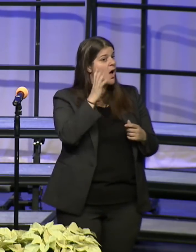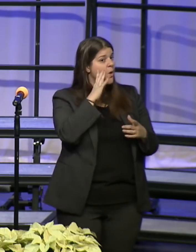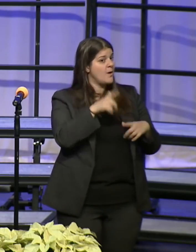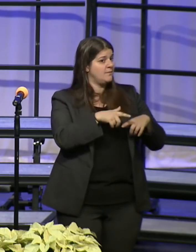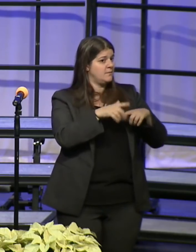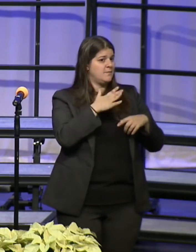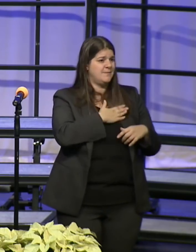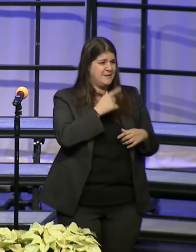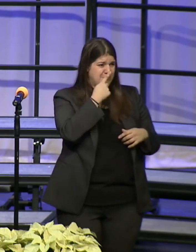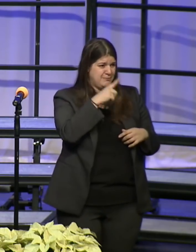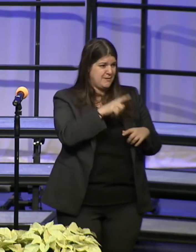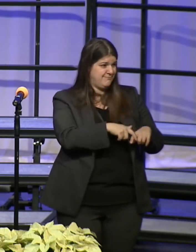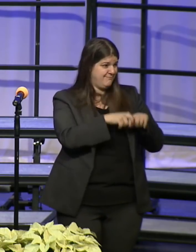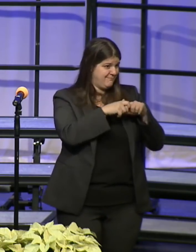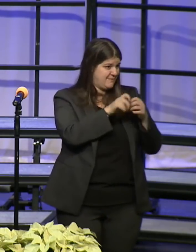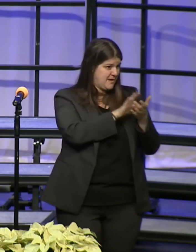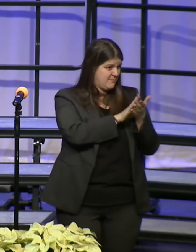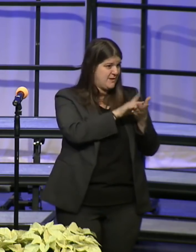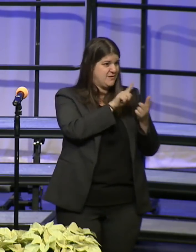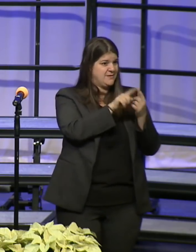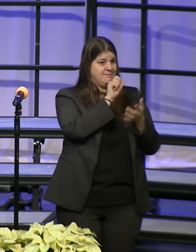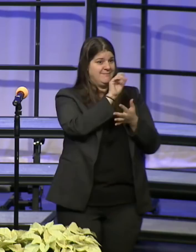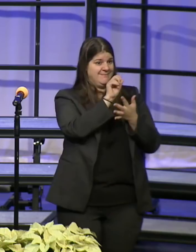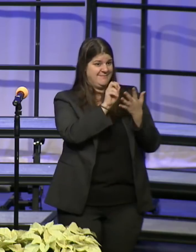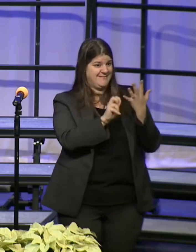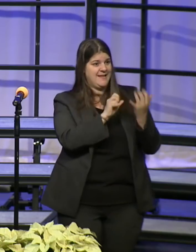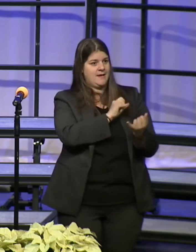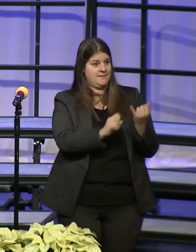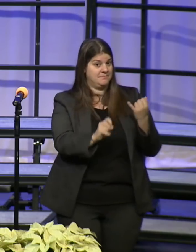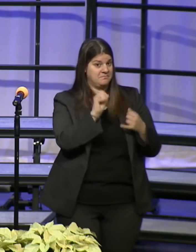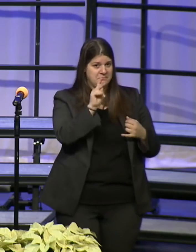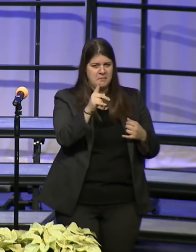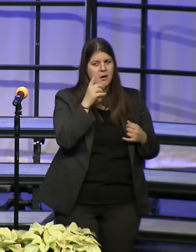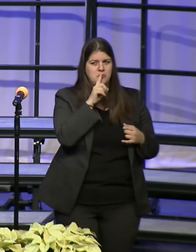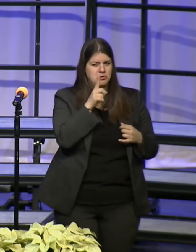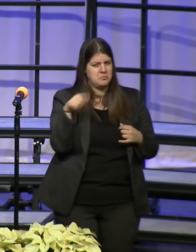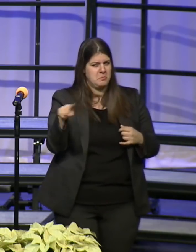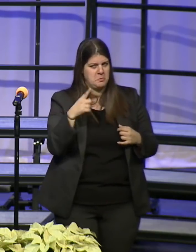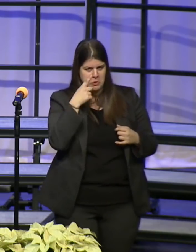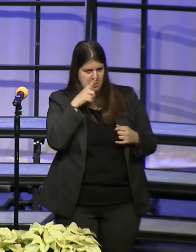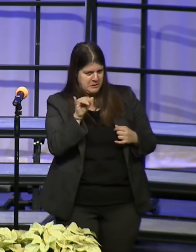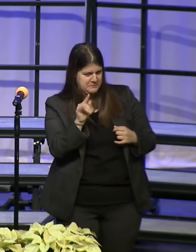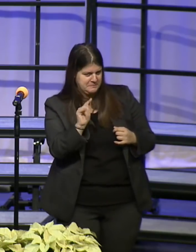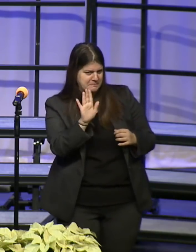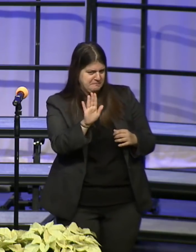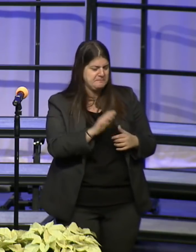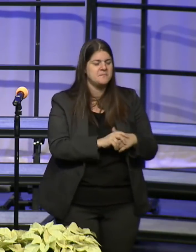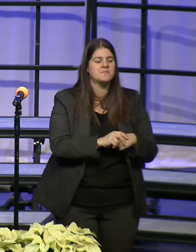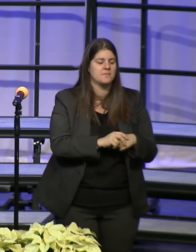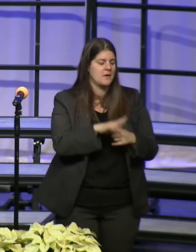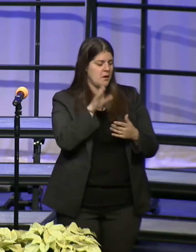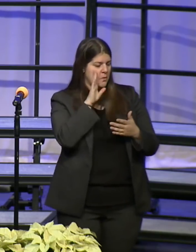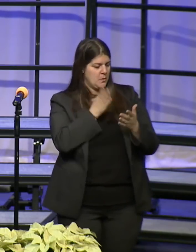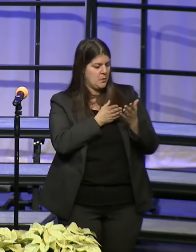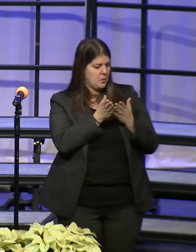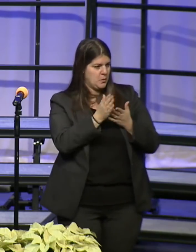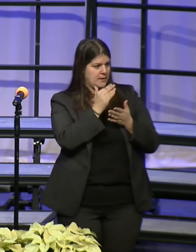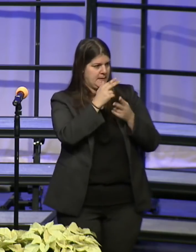applause till the end. I'm sure they won't mind. It'll be okay. I'm going to go through. We have